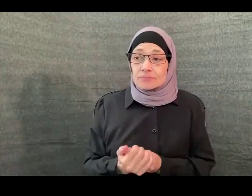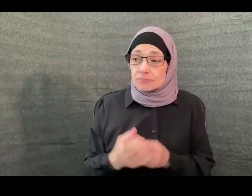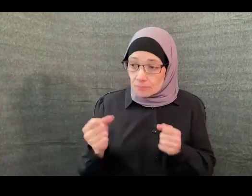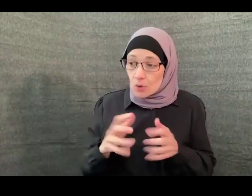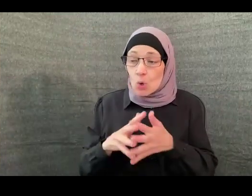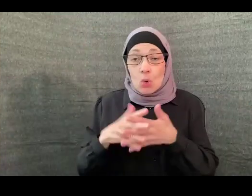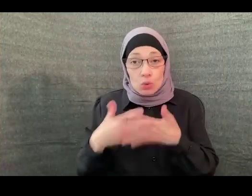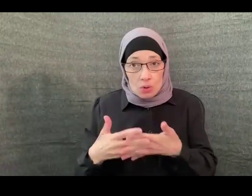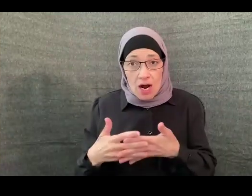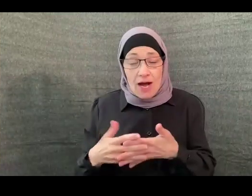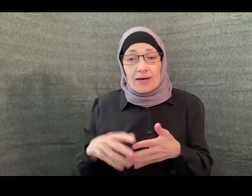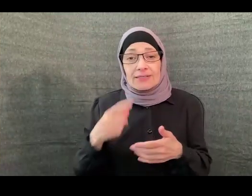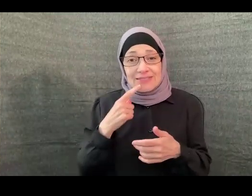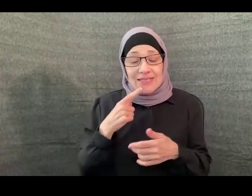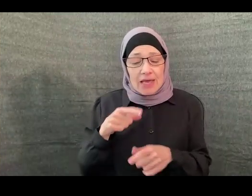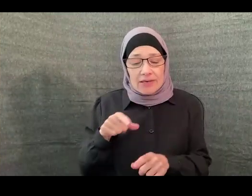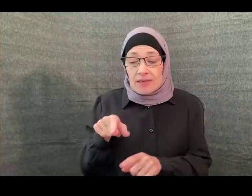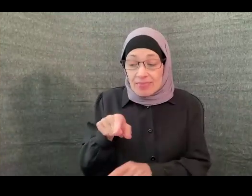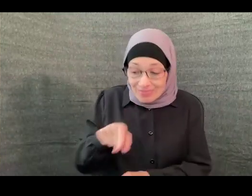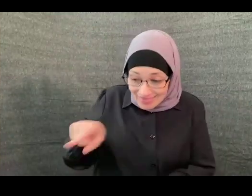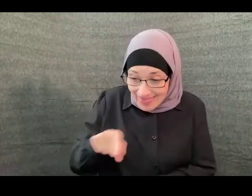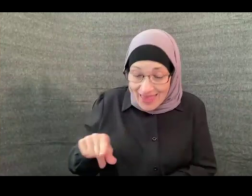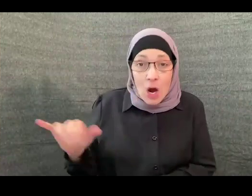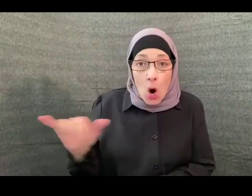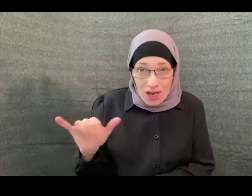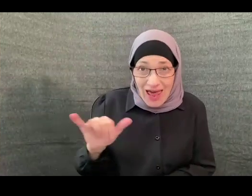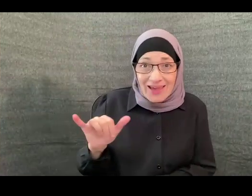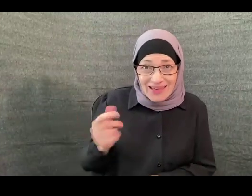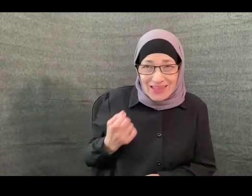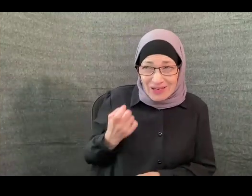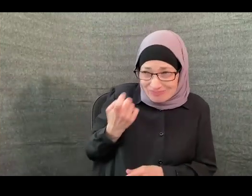their immediate predecessors,